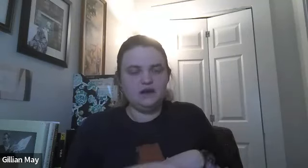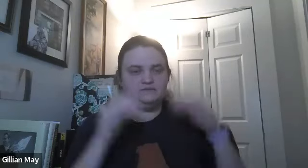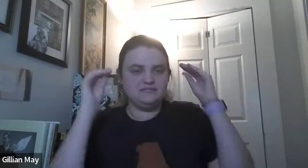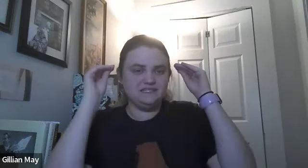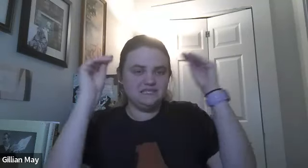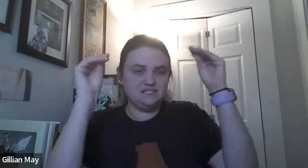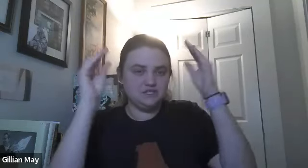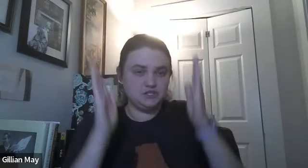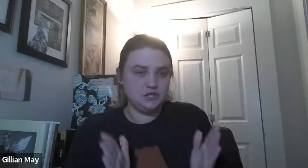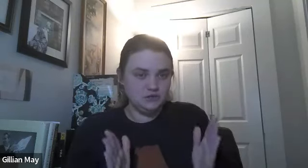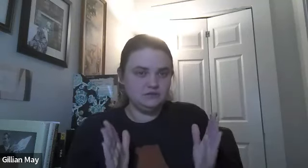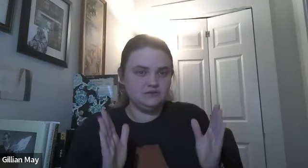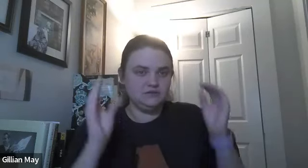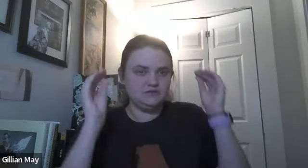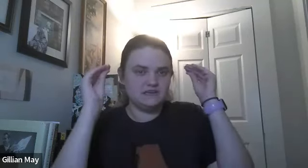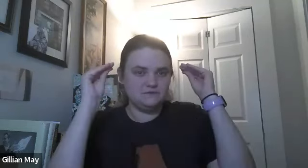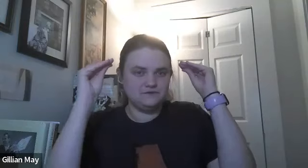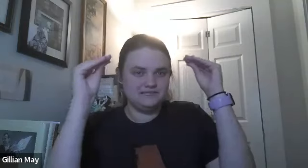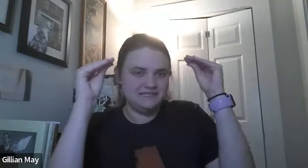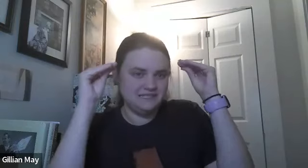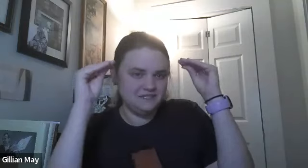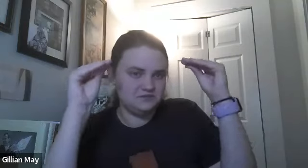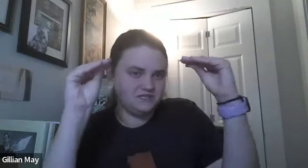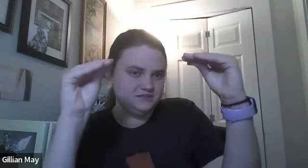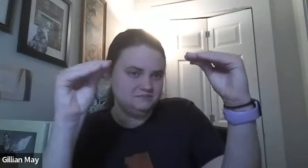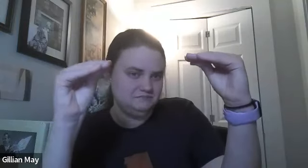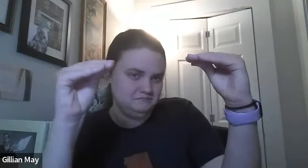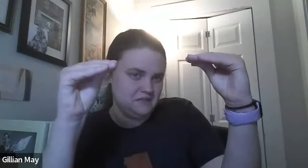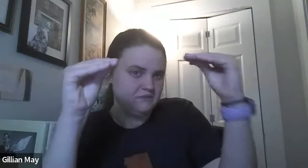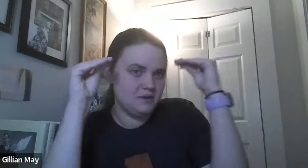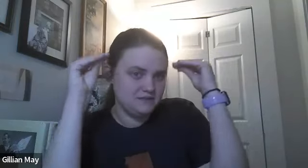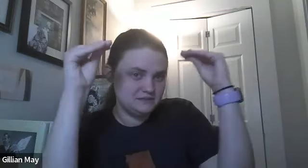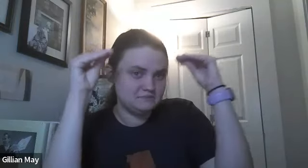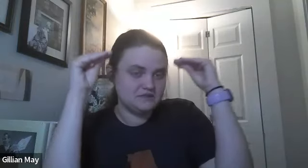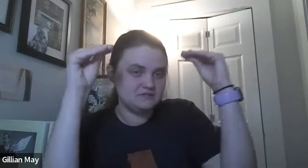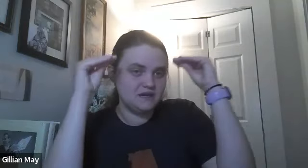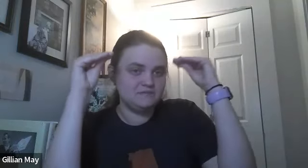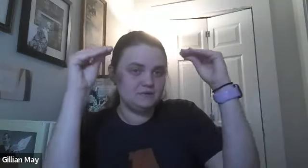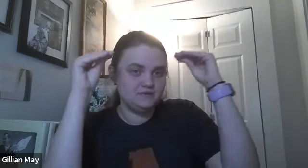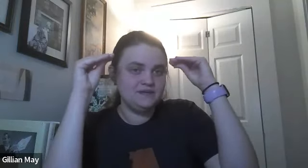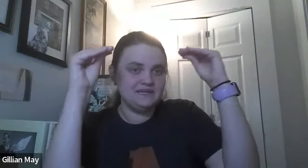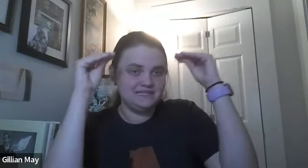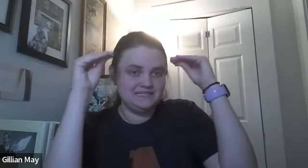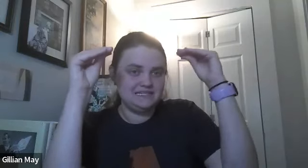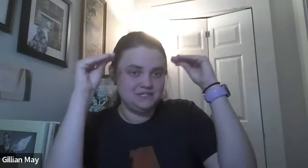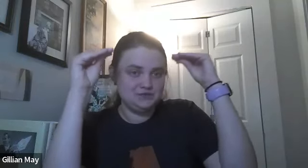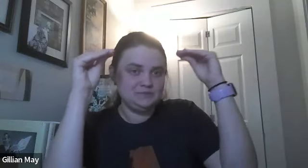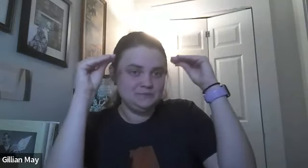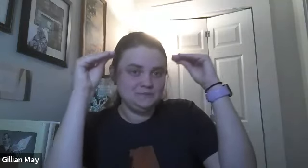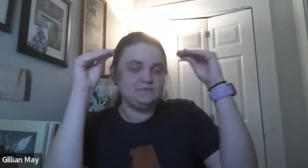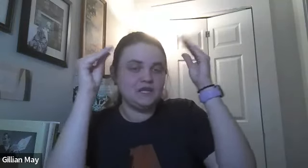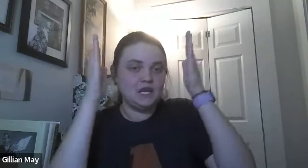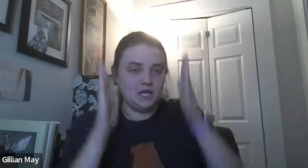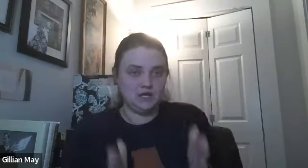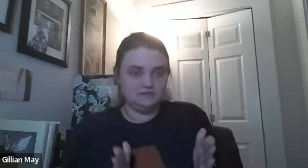have teacher, you do the sign for teach, which is hand puppets bouncing back and forth. Teach.